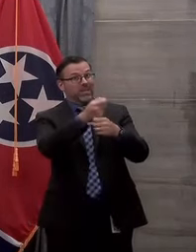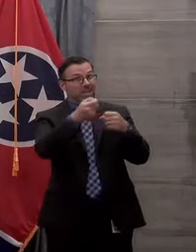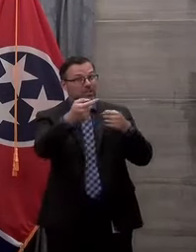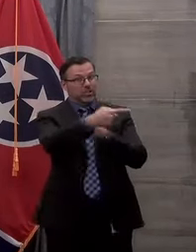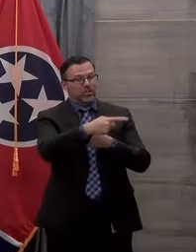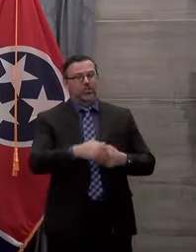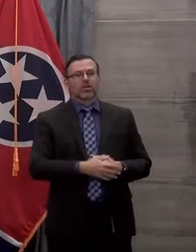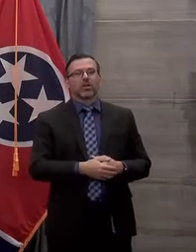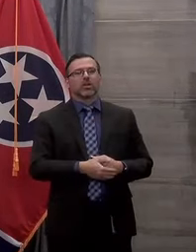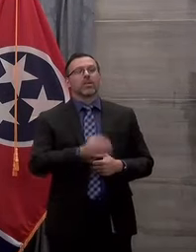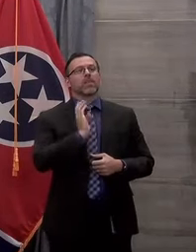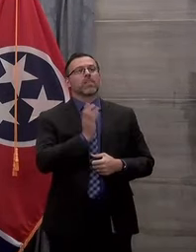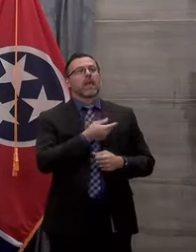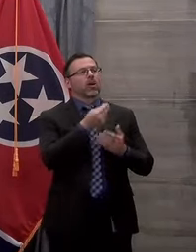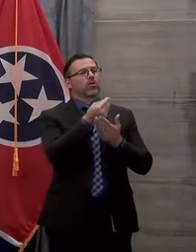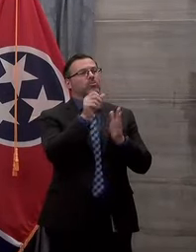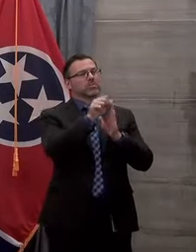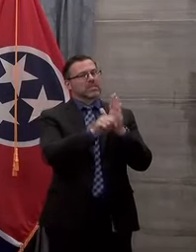In a state budget,